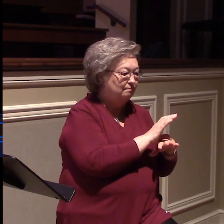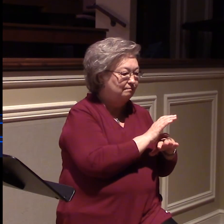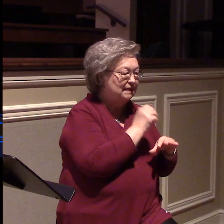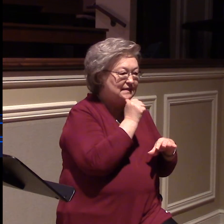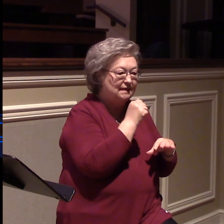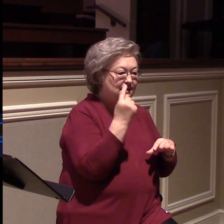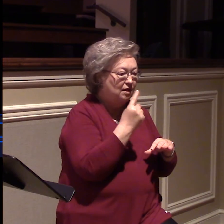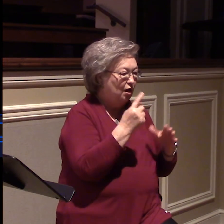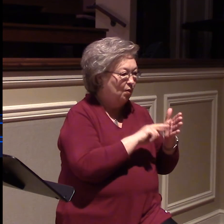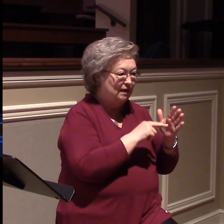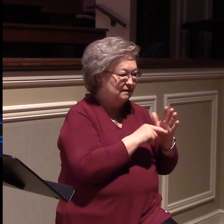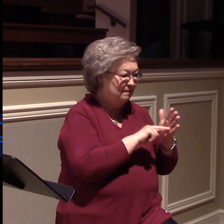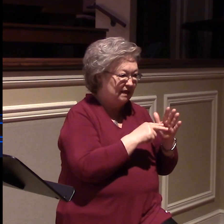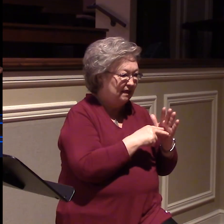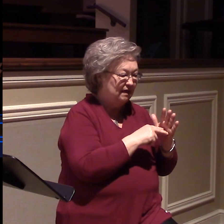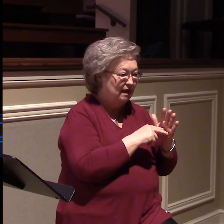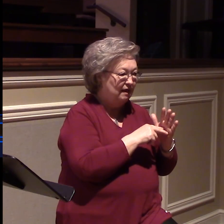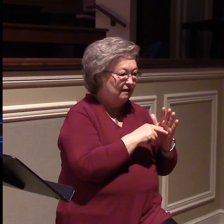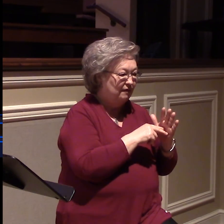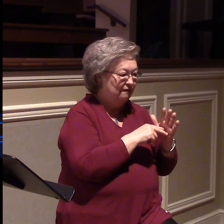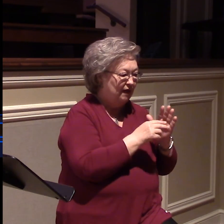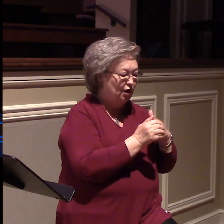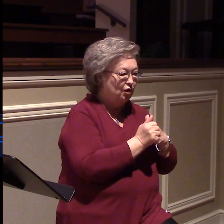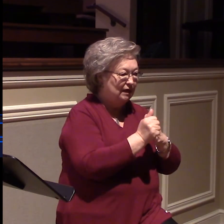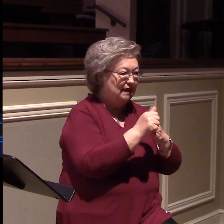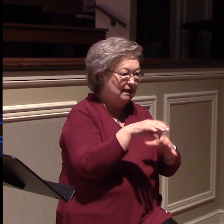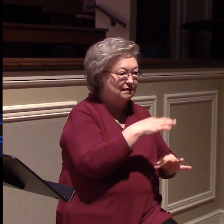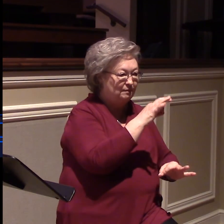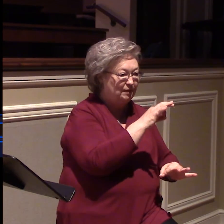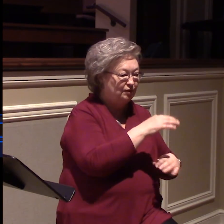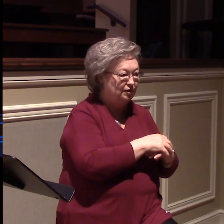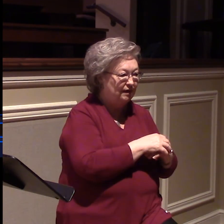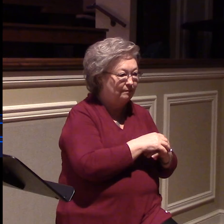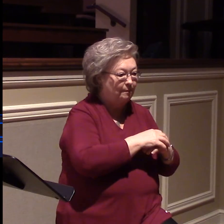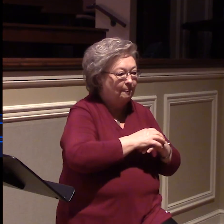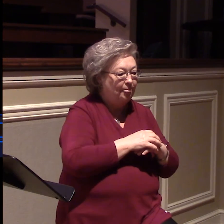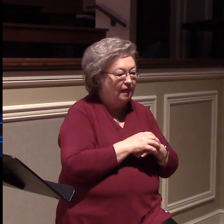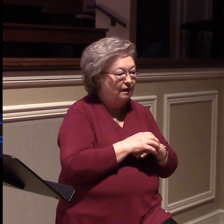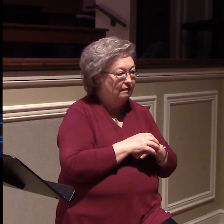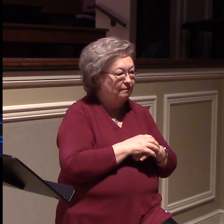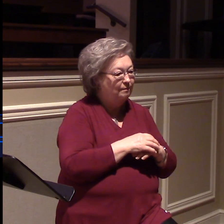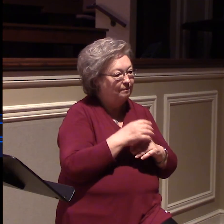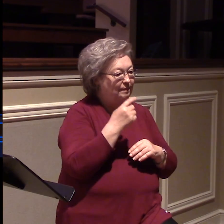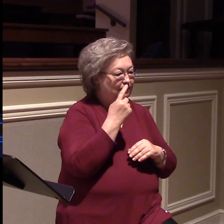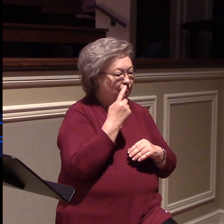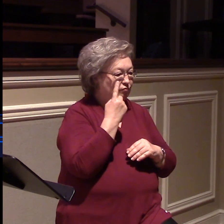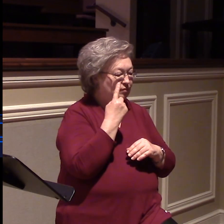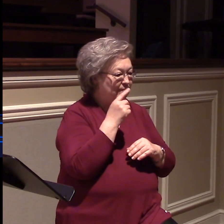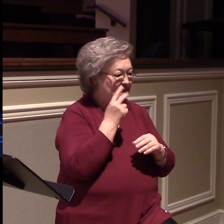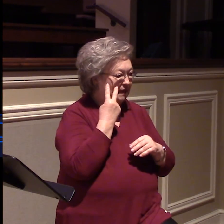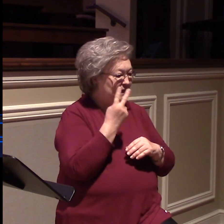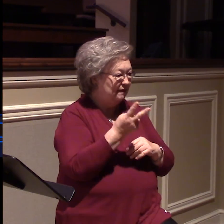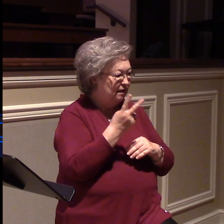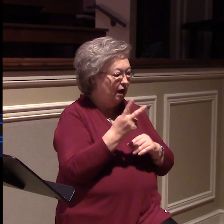Baptist Convention, and he was known for leading this great big church, and all of his numbers for baptisms were impressive,